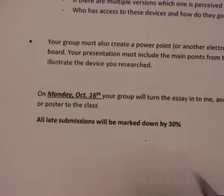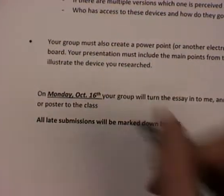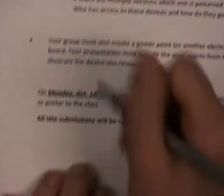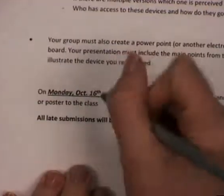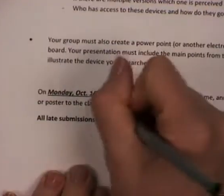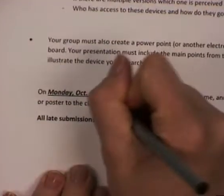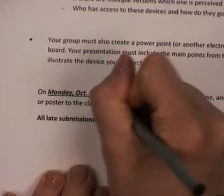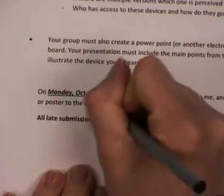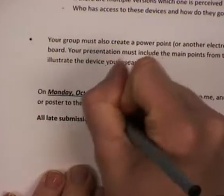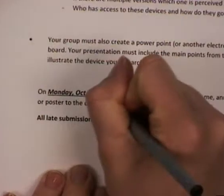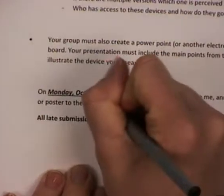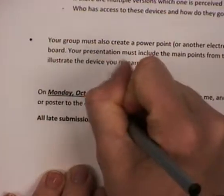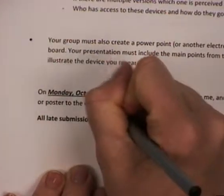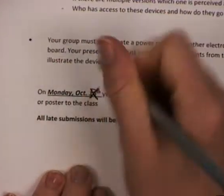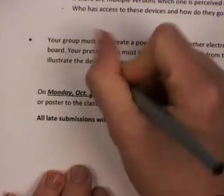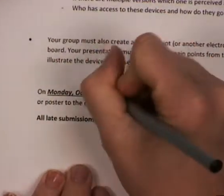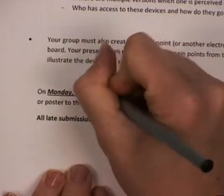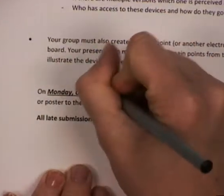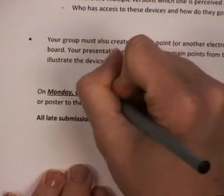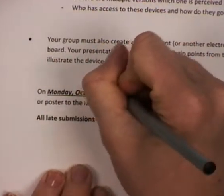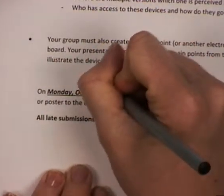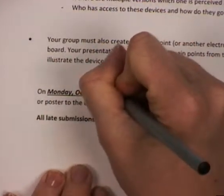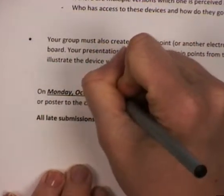the 23rd. Happy birthday.